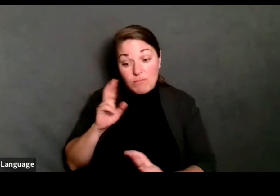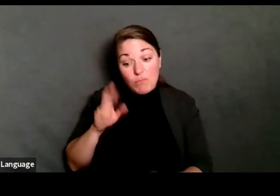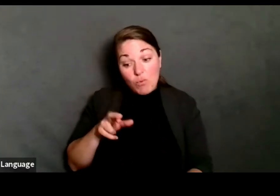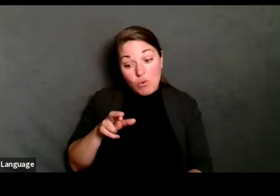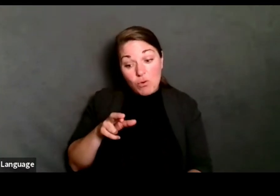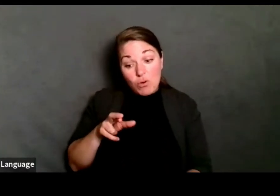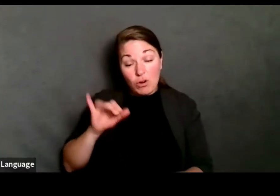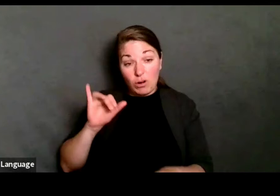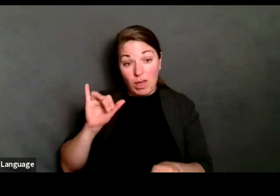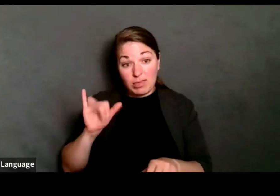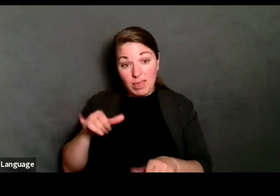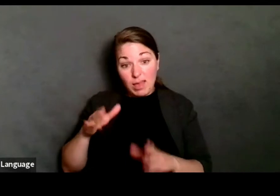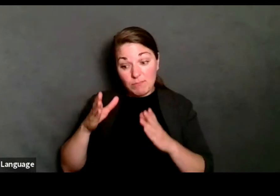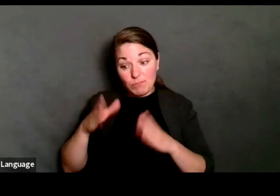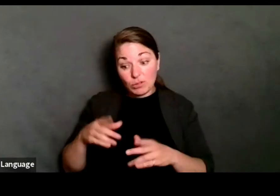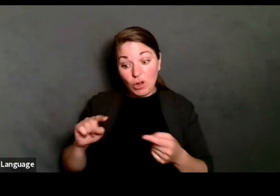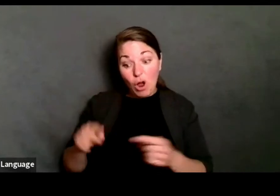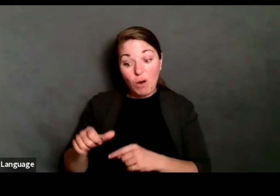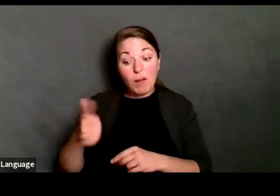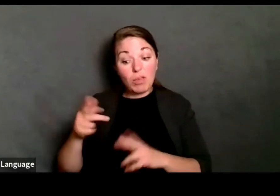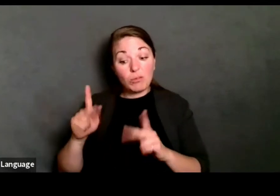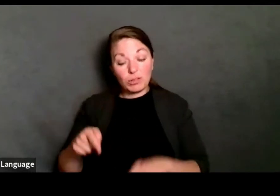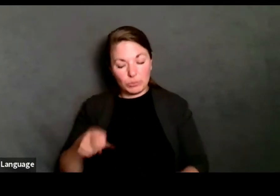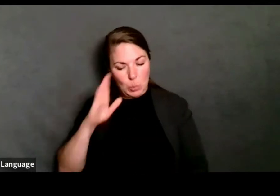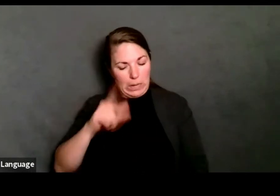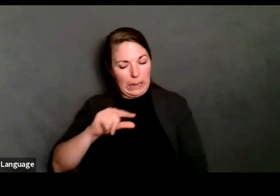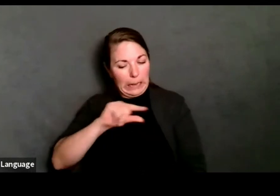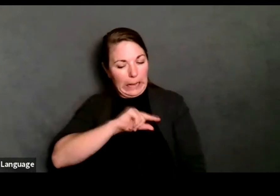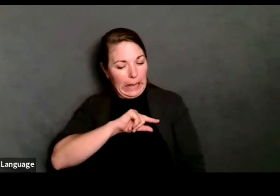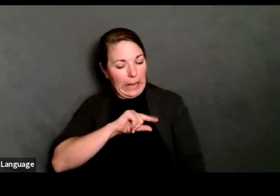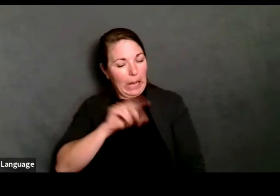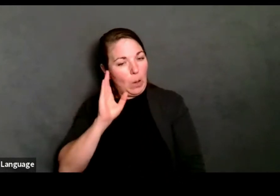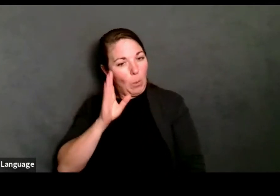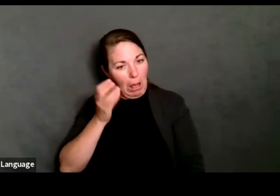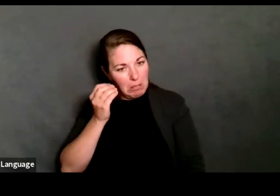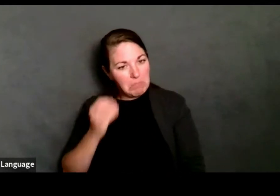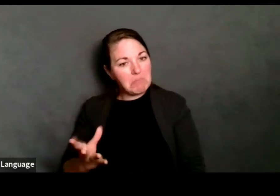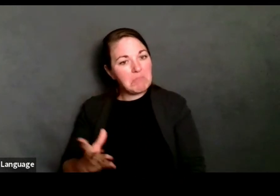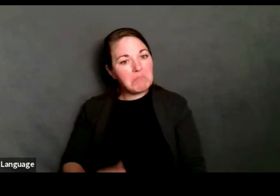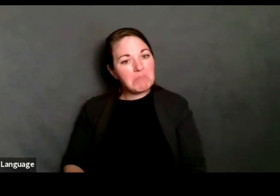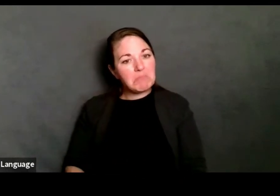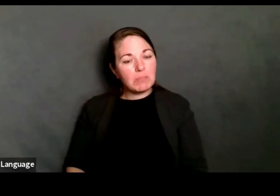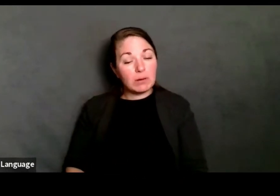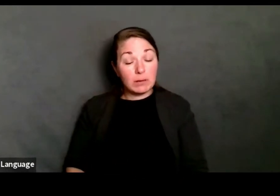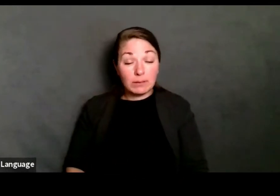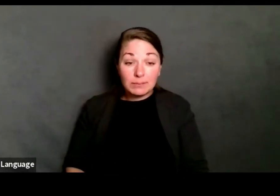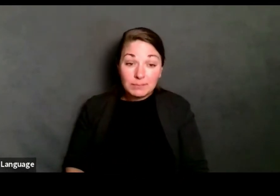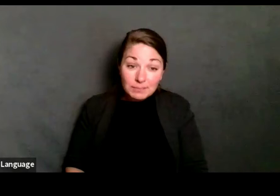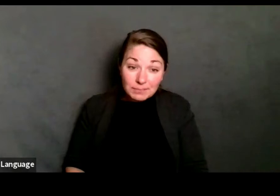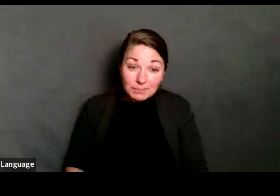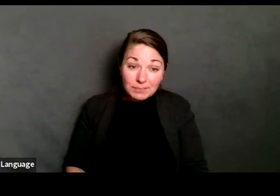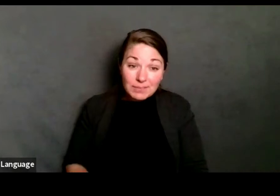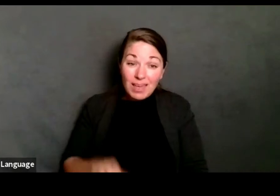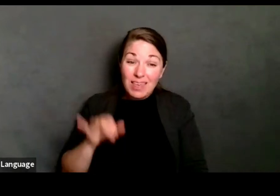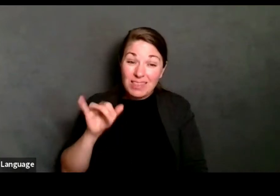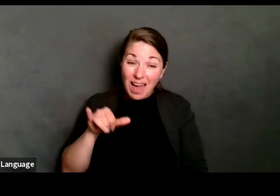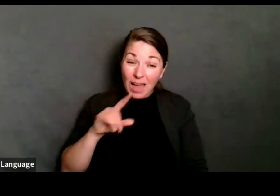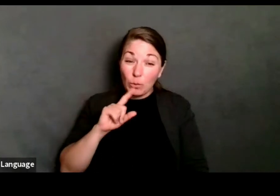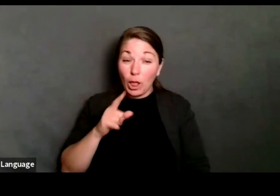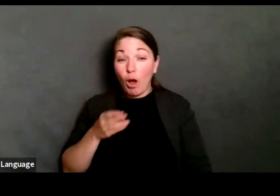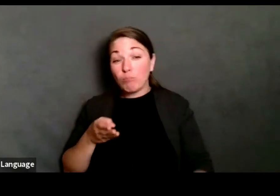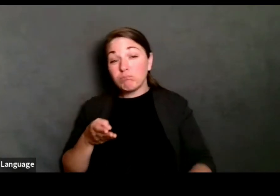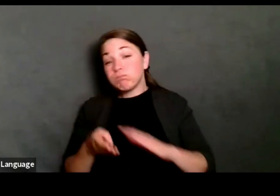perpetrator harms someone else, you'll probably feel really guilty. That is subtle victim